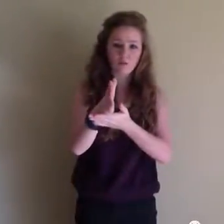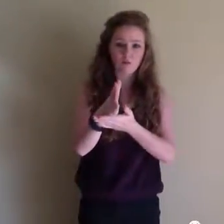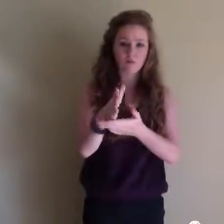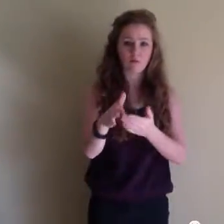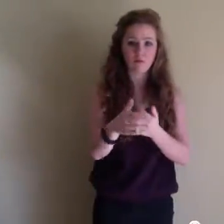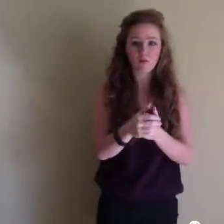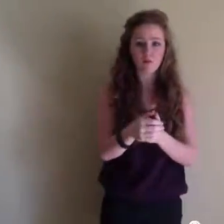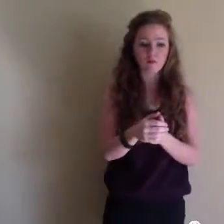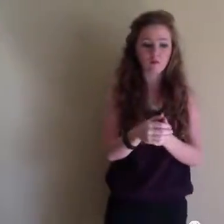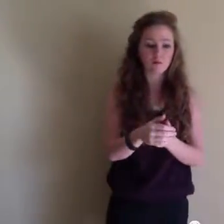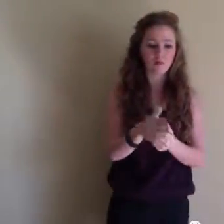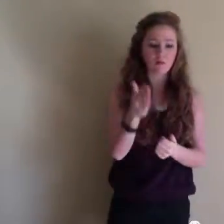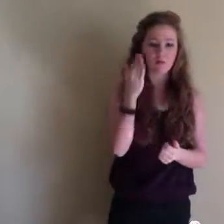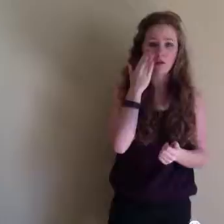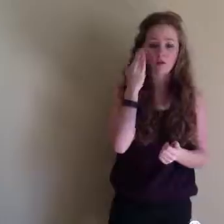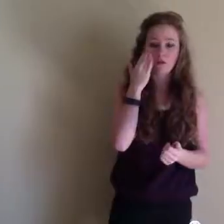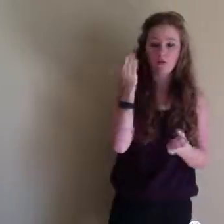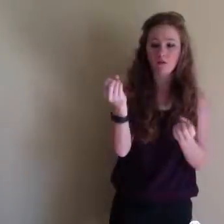can allow